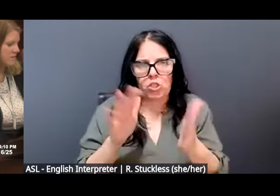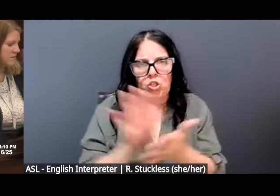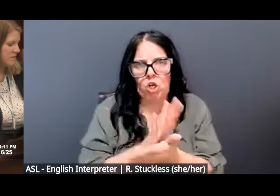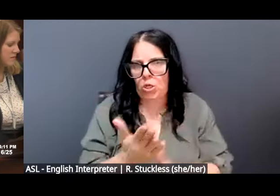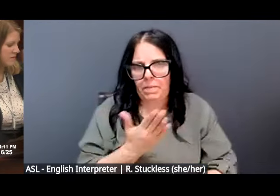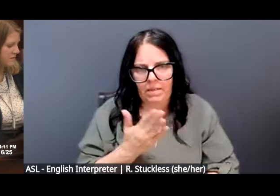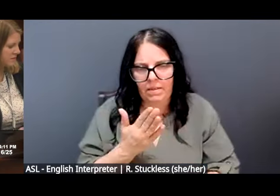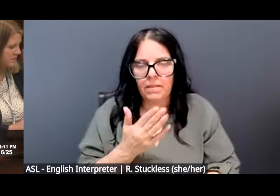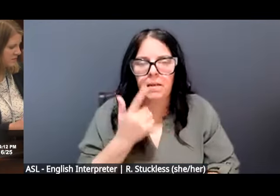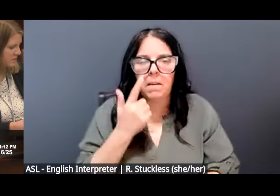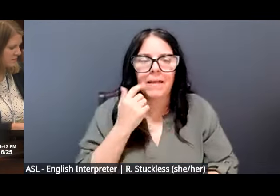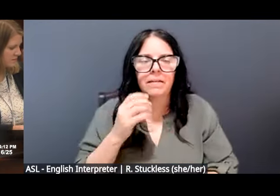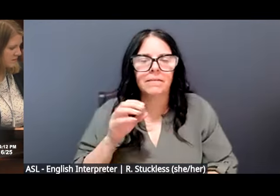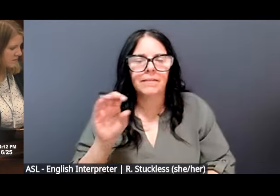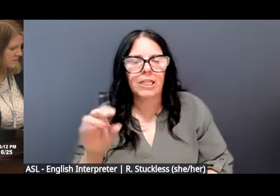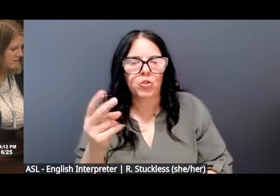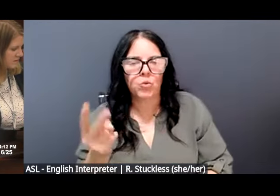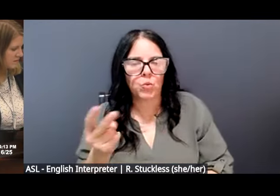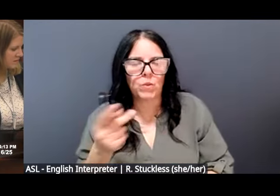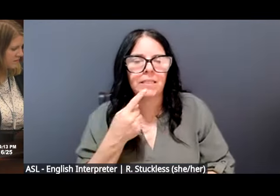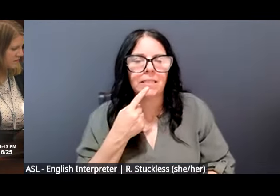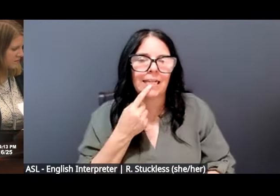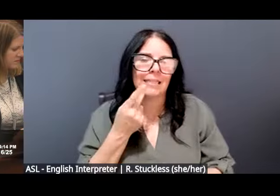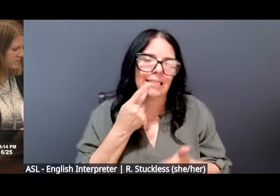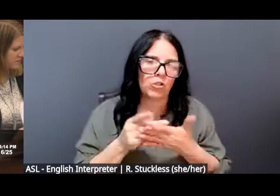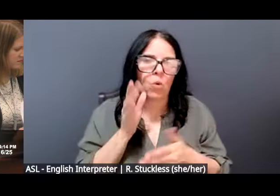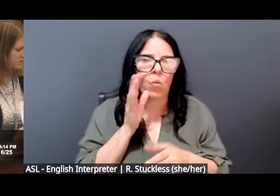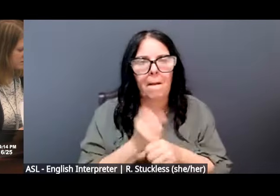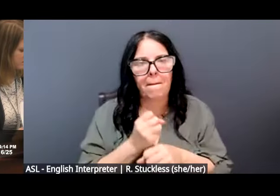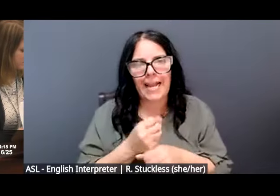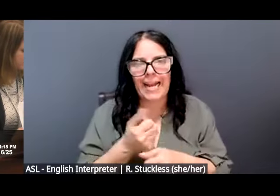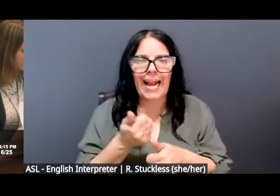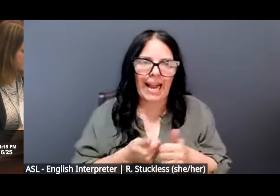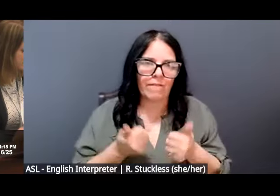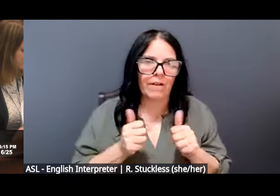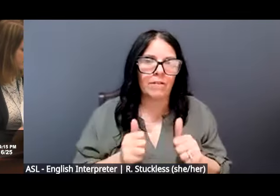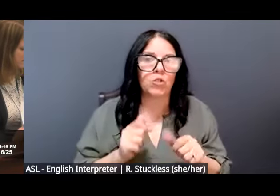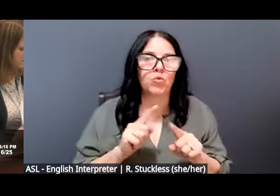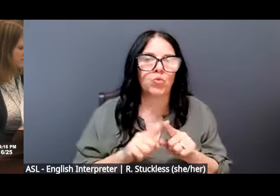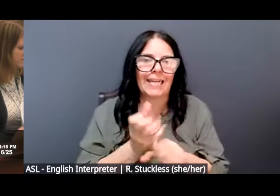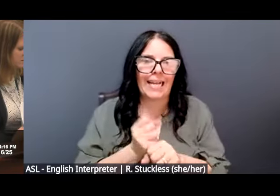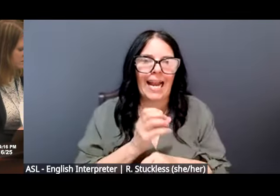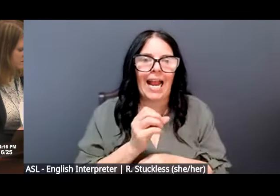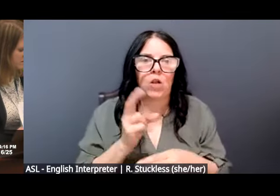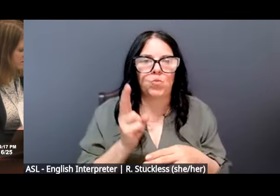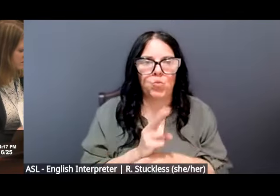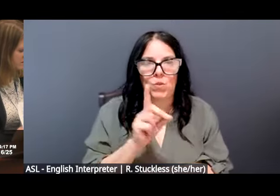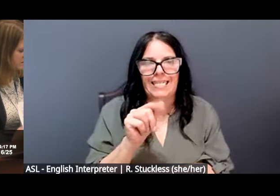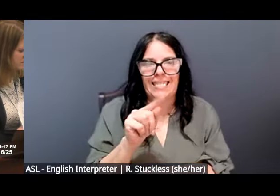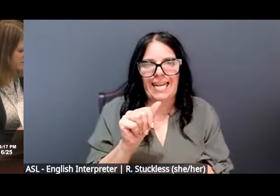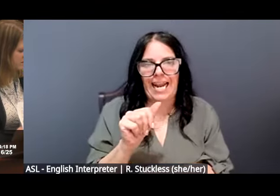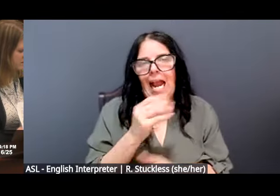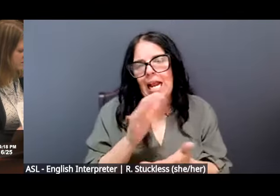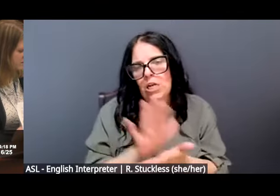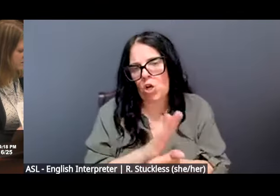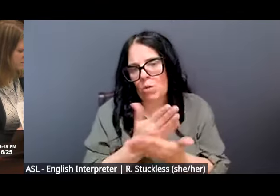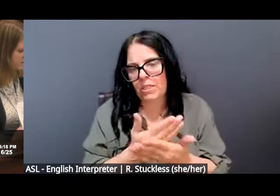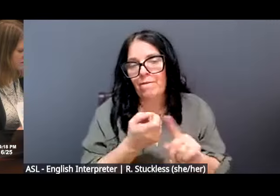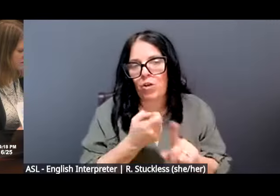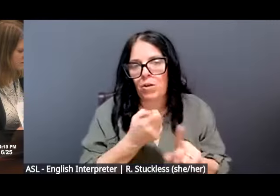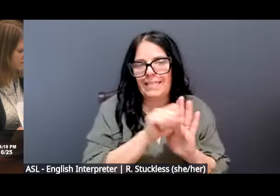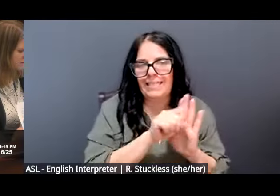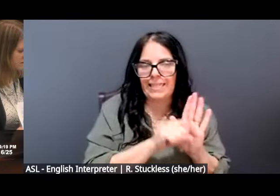Secretary shall make every effort to obtain and use documentation and data from federal, state, or local authorities. And it goes on to